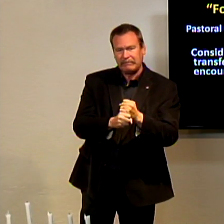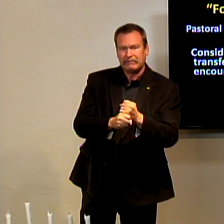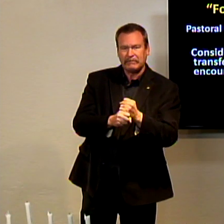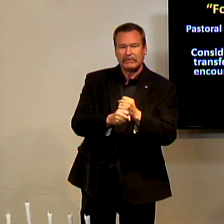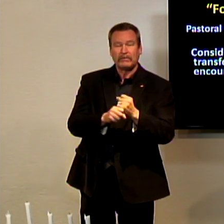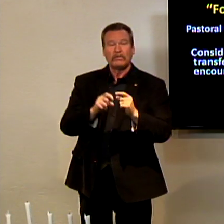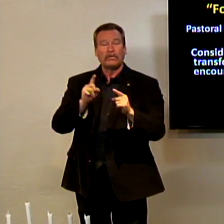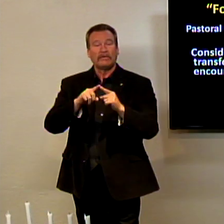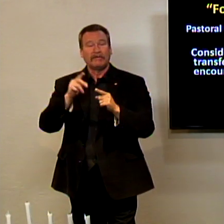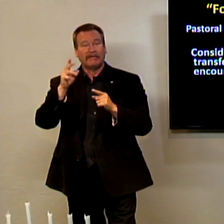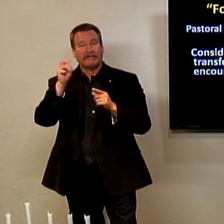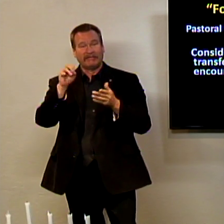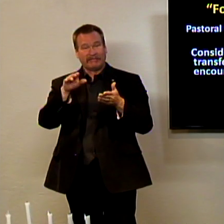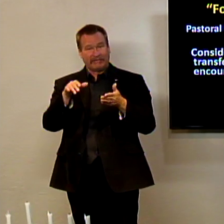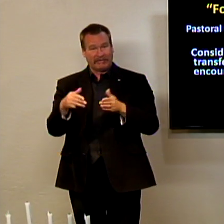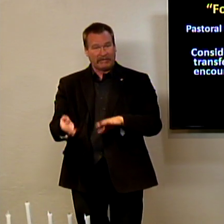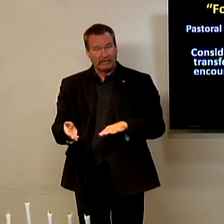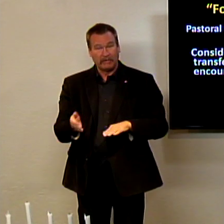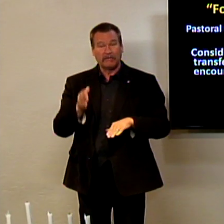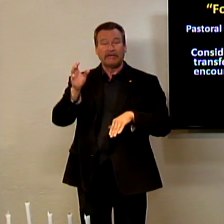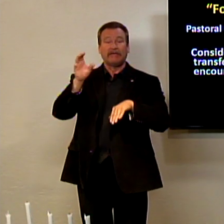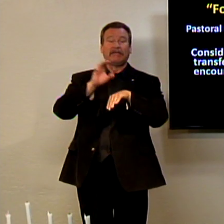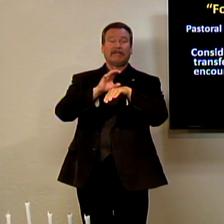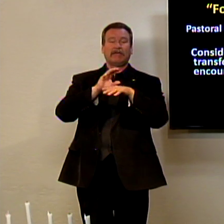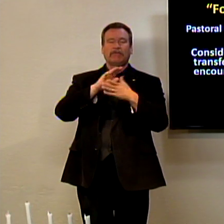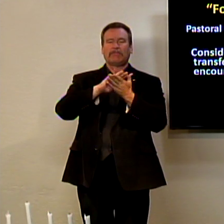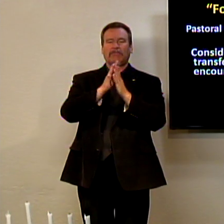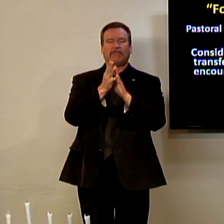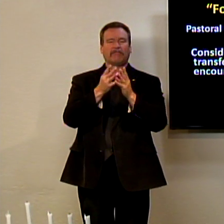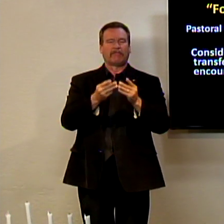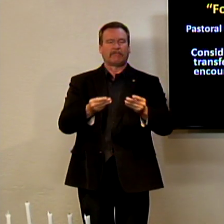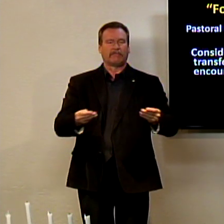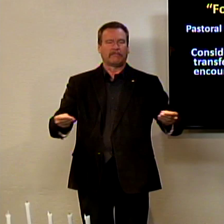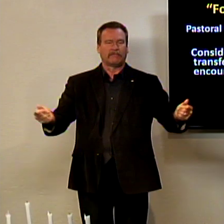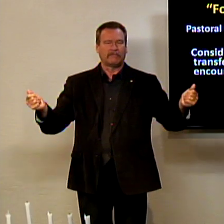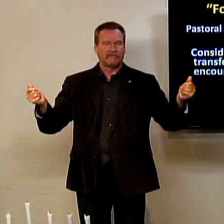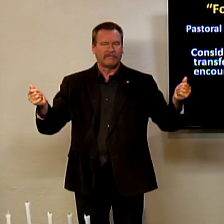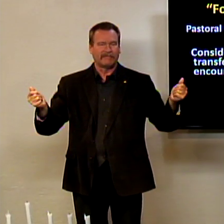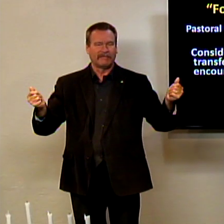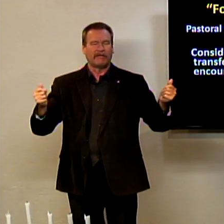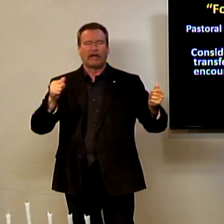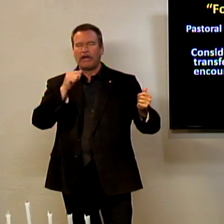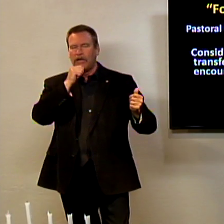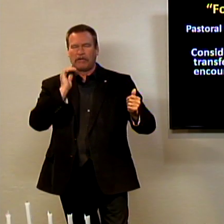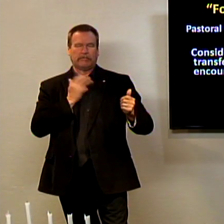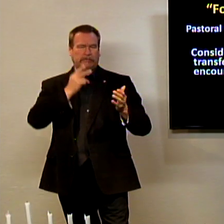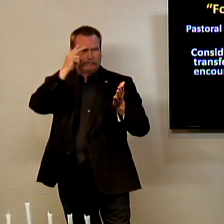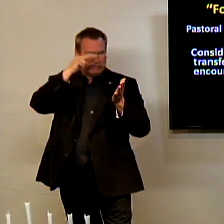70 years of leadership. But when that person dies, the church